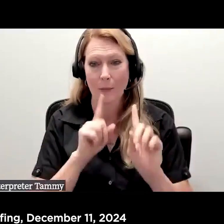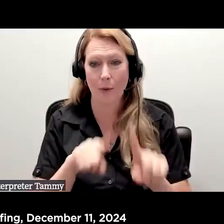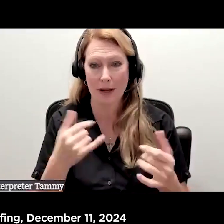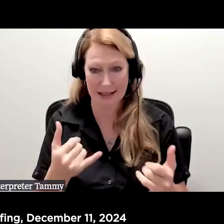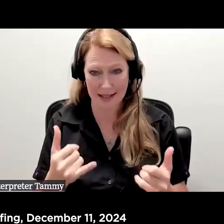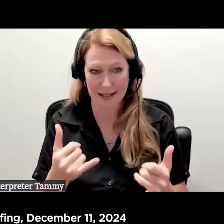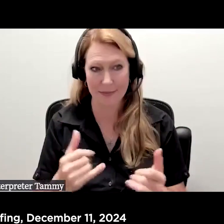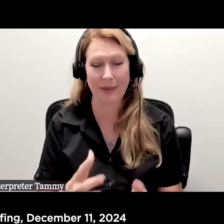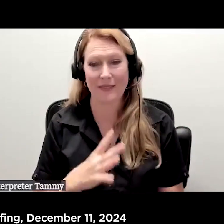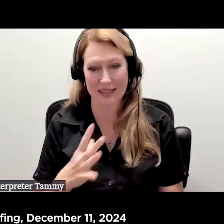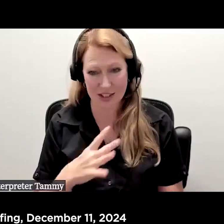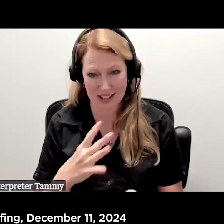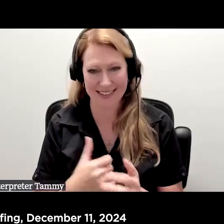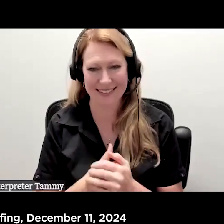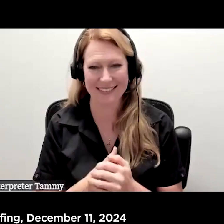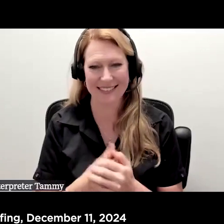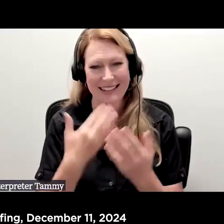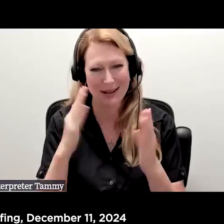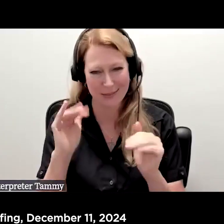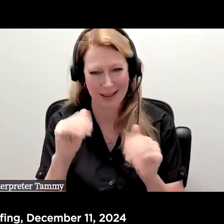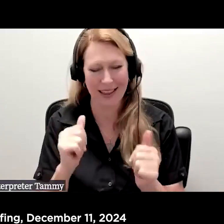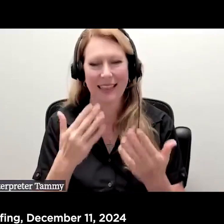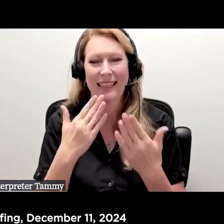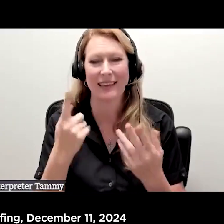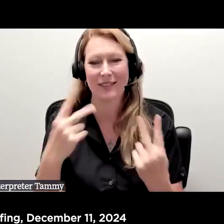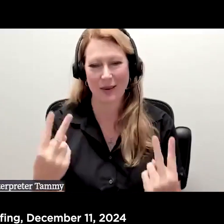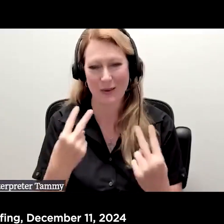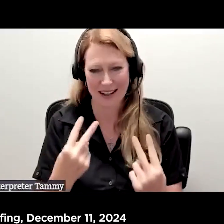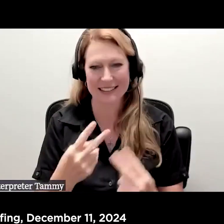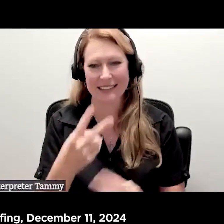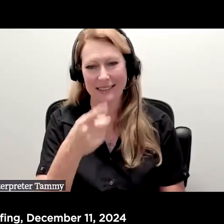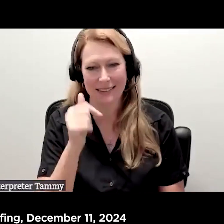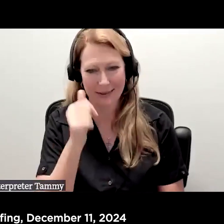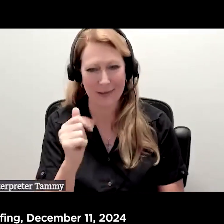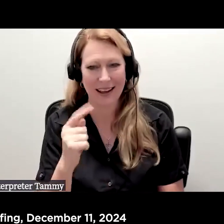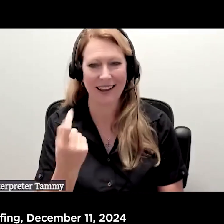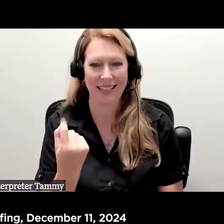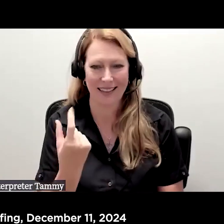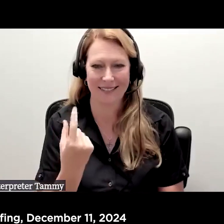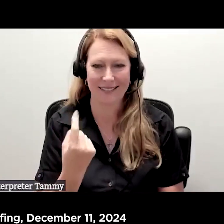Officially, goodbye. Thank you for watching. See you tomorrow at 11.